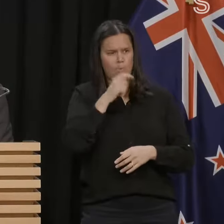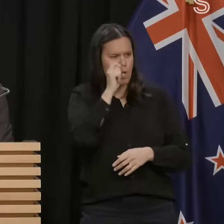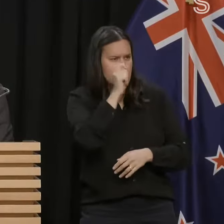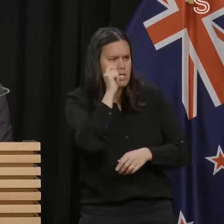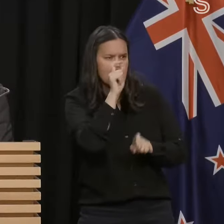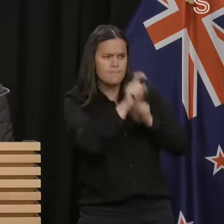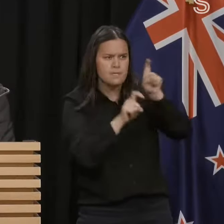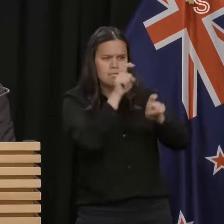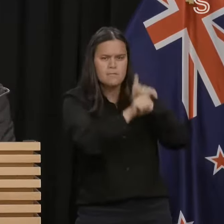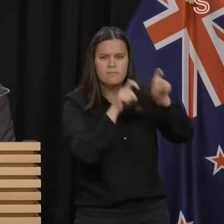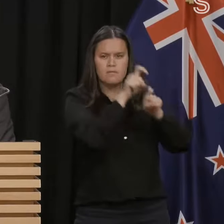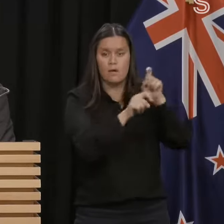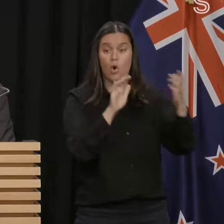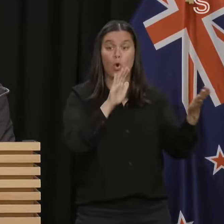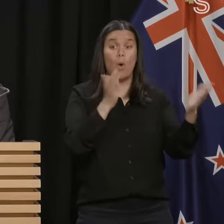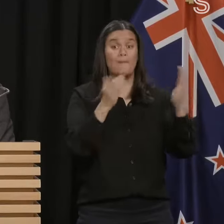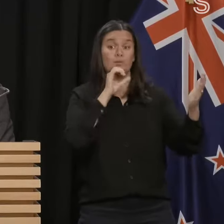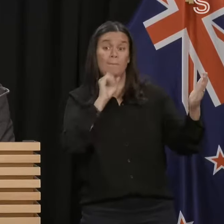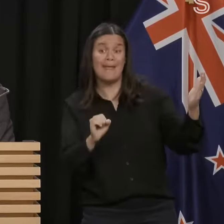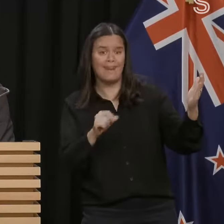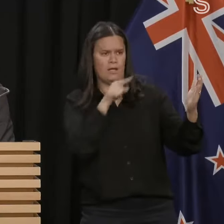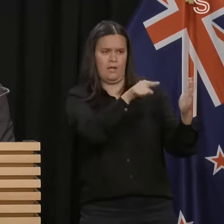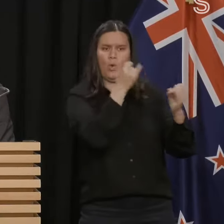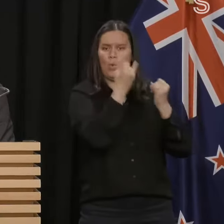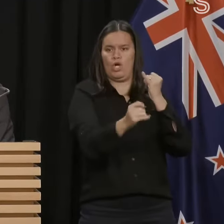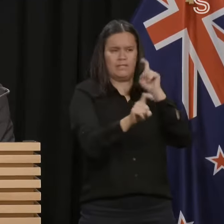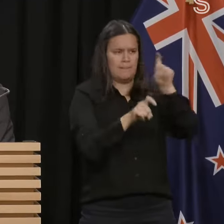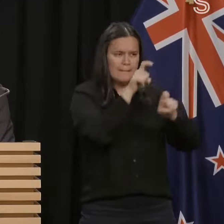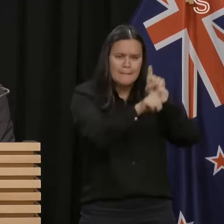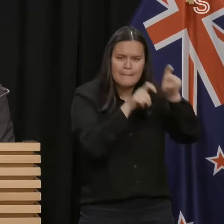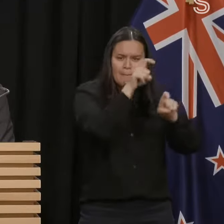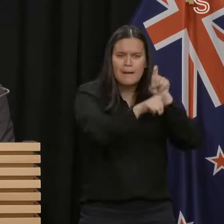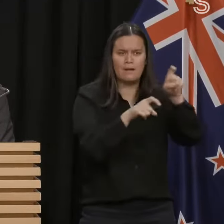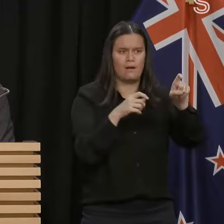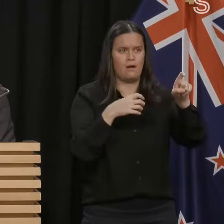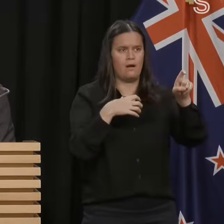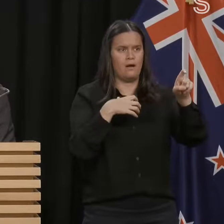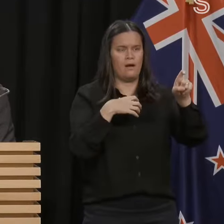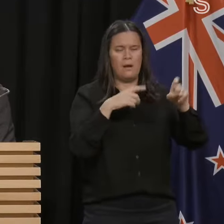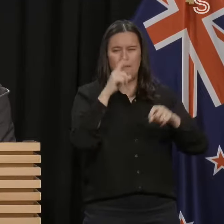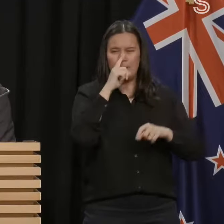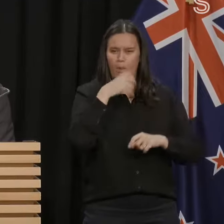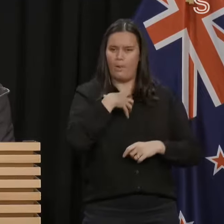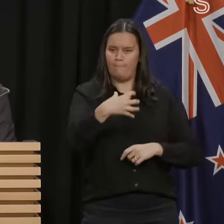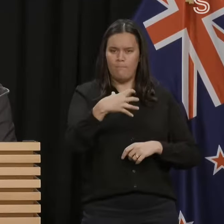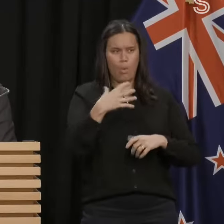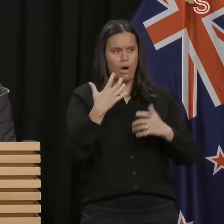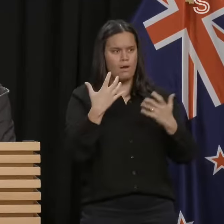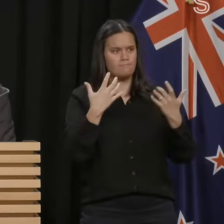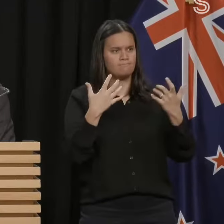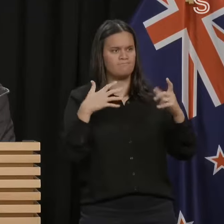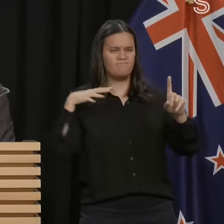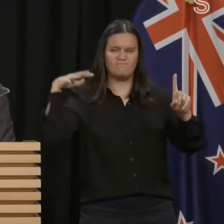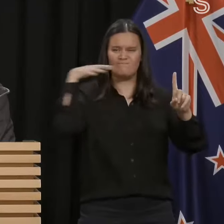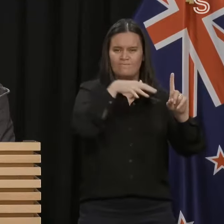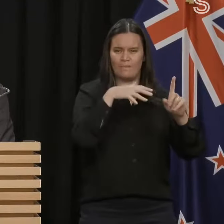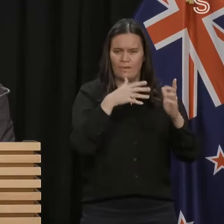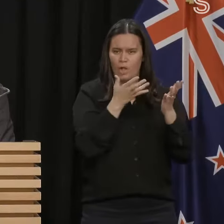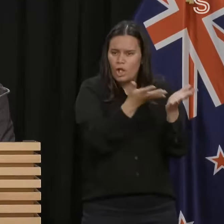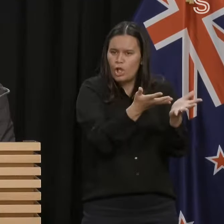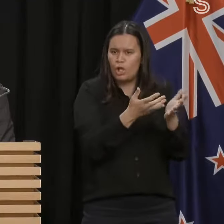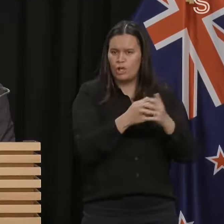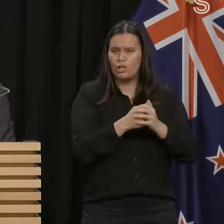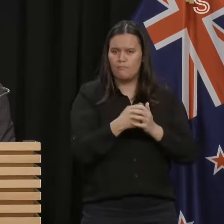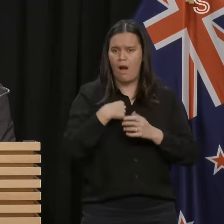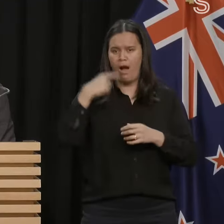than men have been in the same job, a much greater degree of vitriol than men have been in the job. I